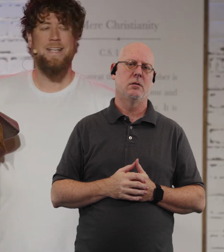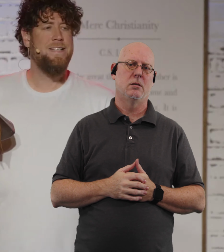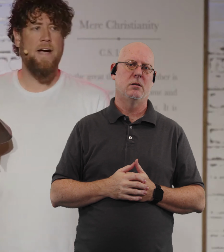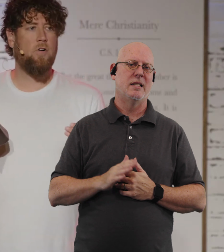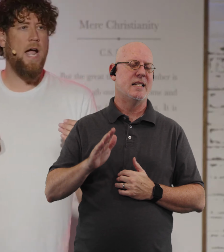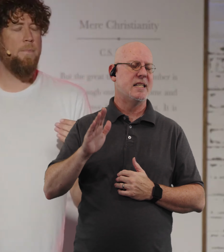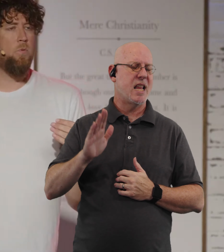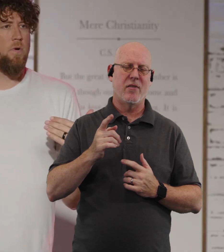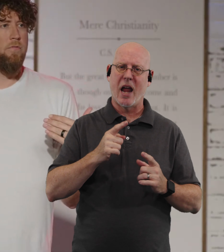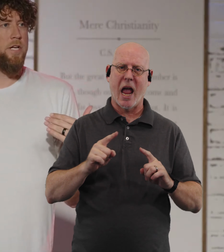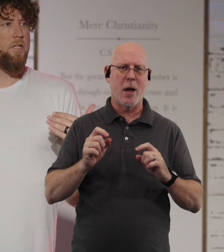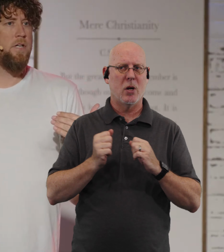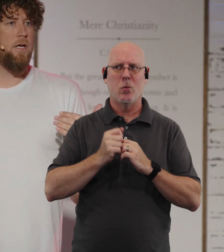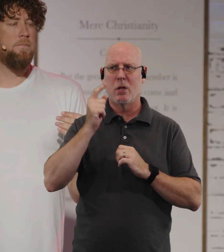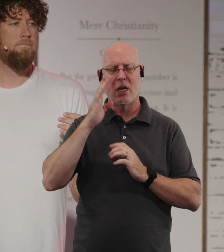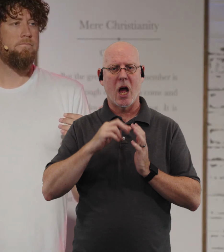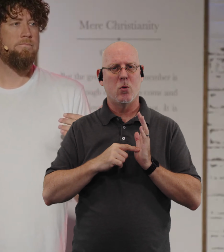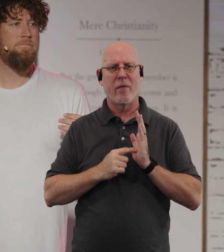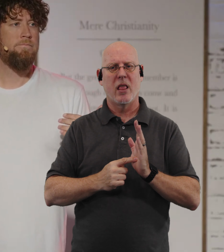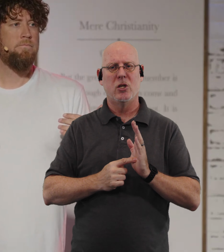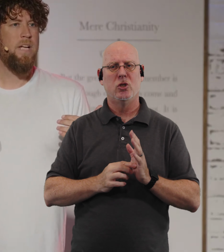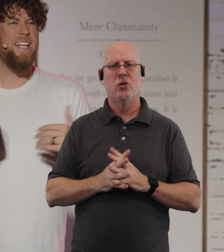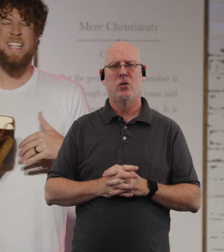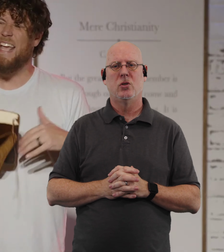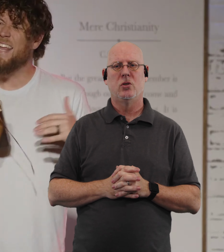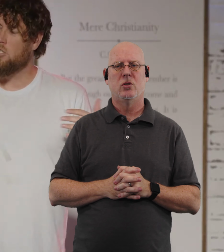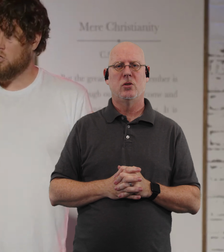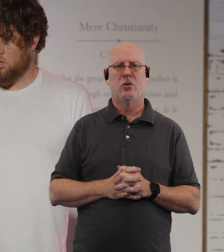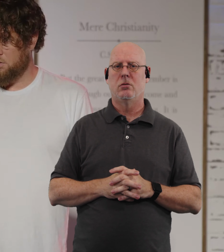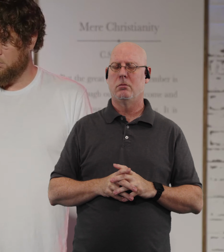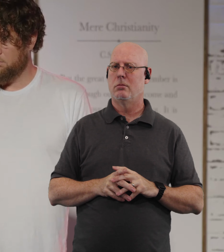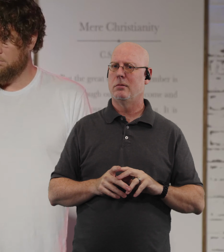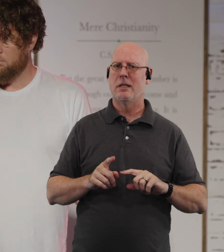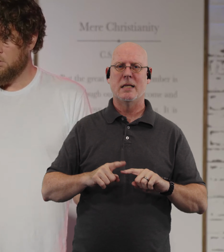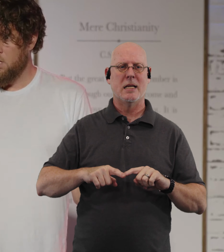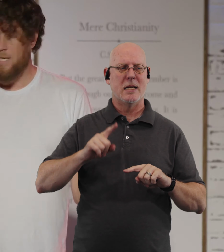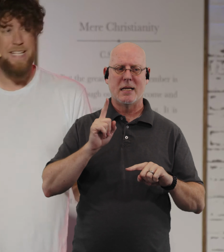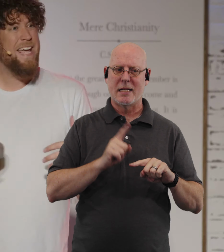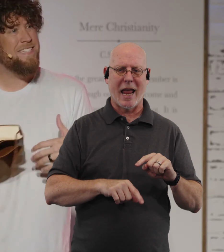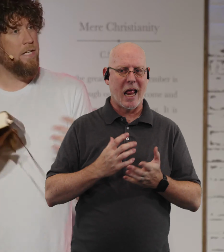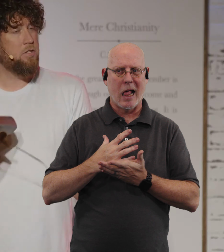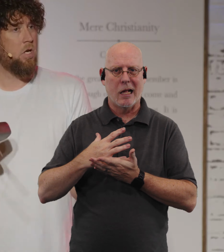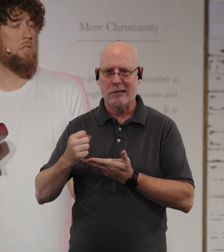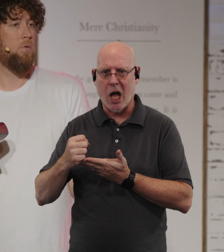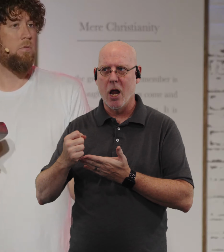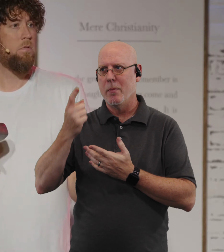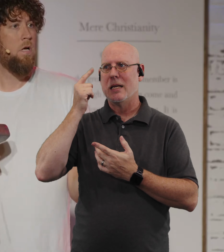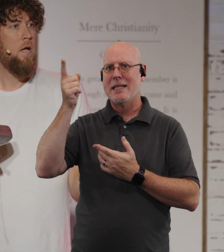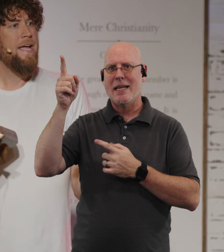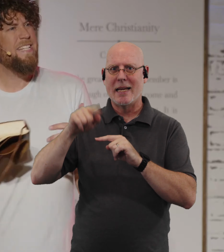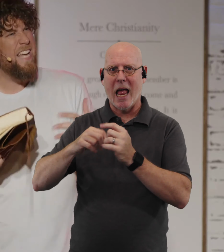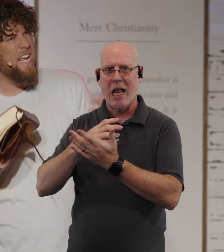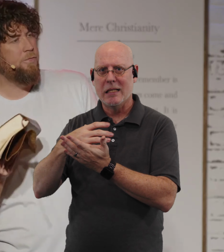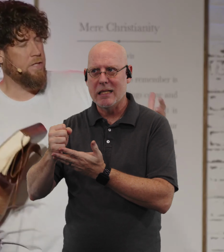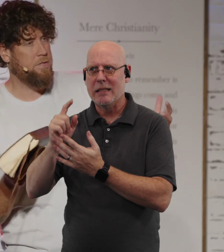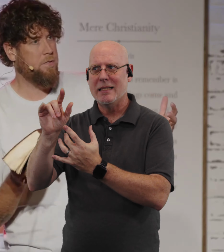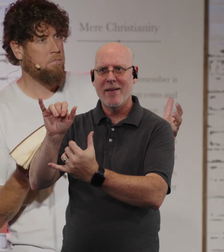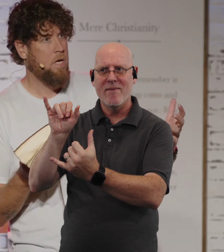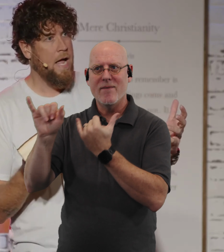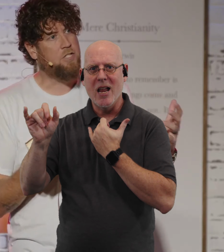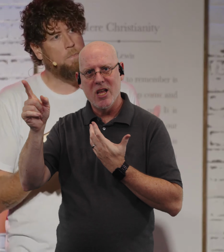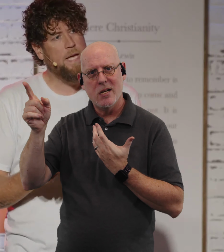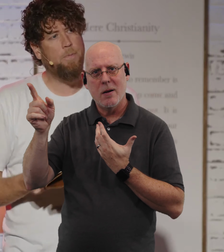That can never happen with the revelation of God. It's inexhaustible because he is inexhaustible. He is